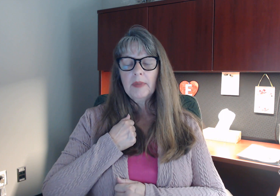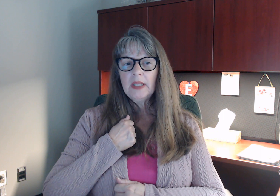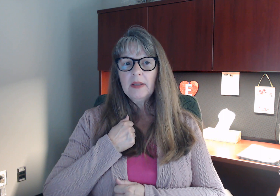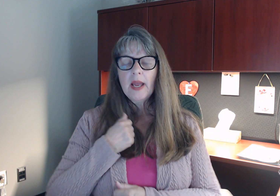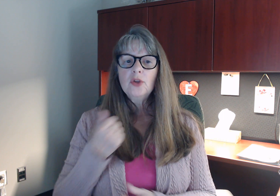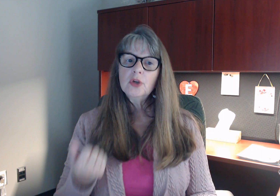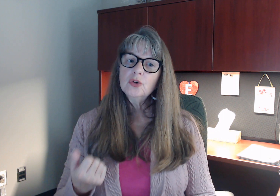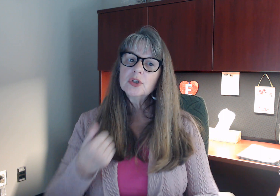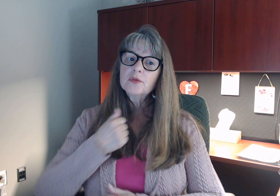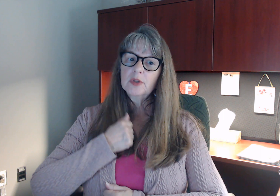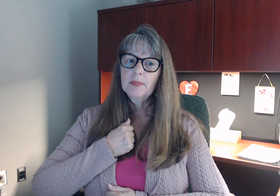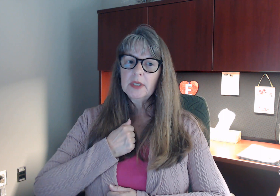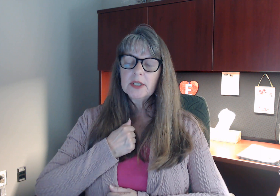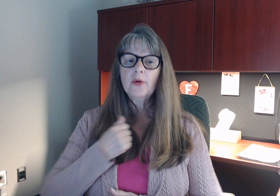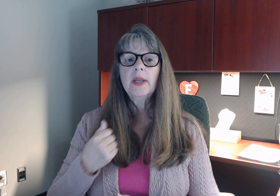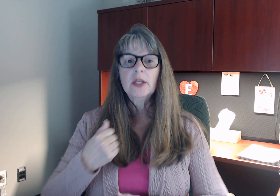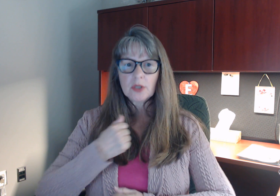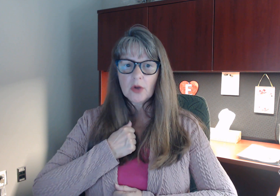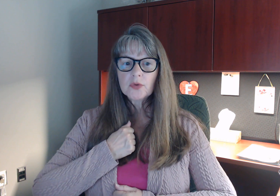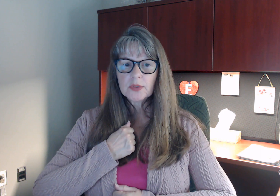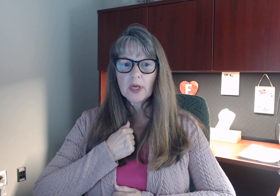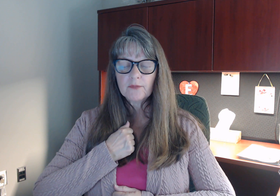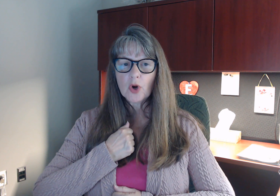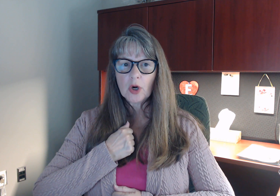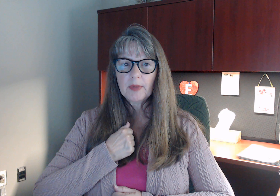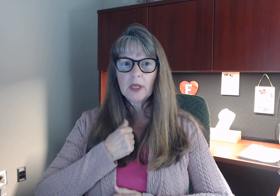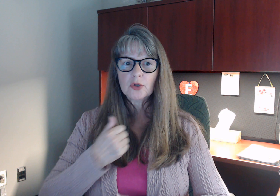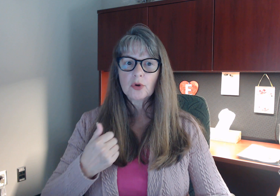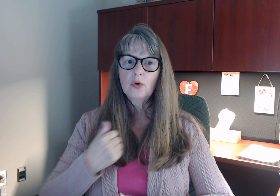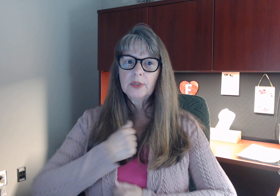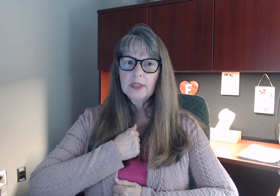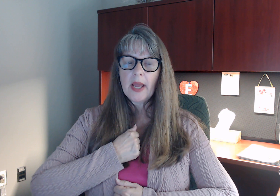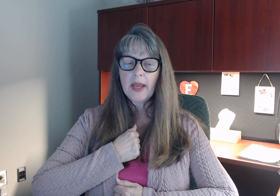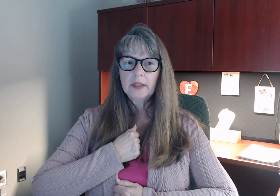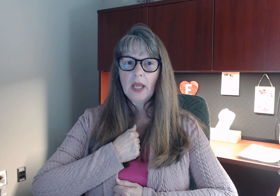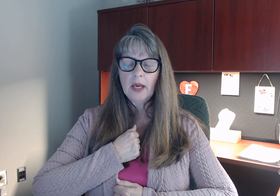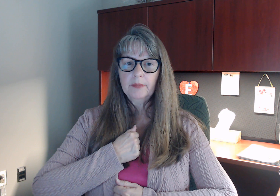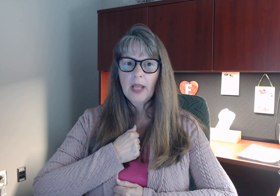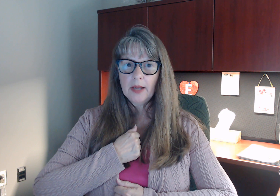Army, you can use this for the military, and it's also the sign for army because you're holding that gun.